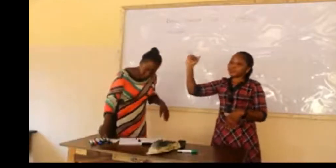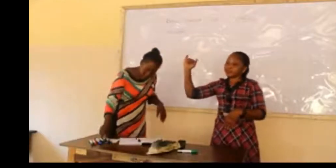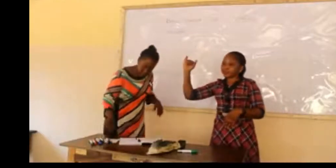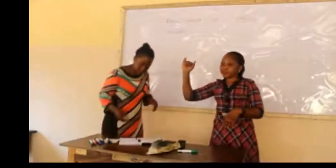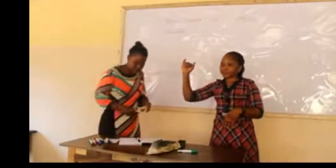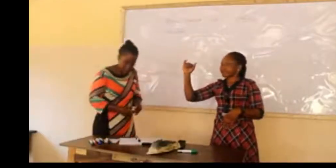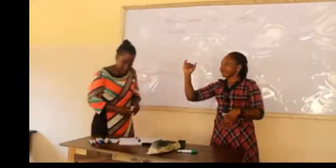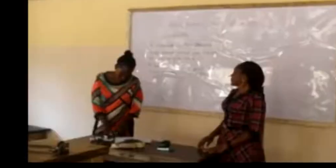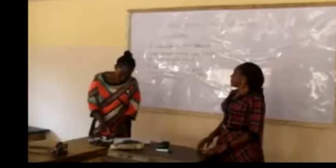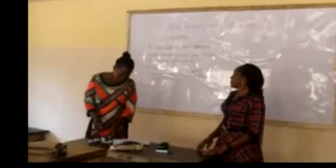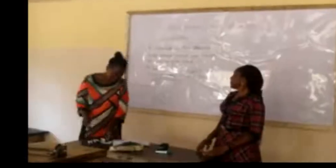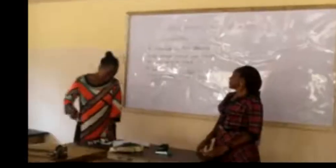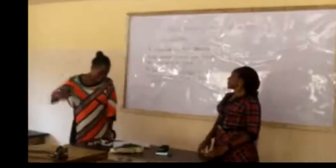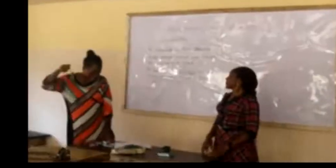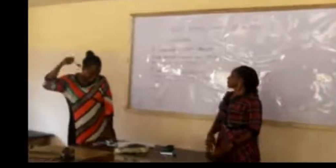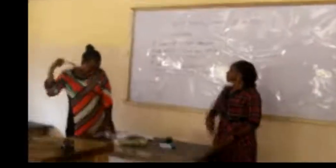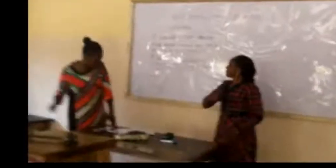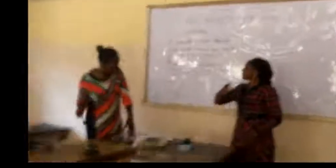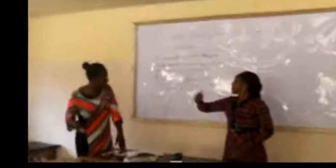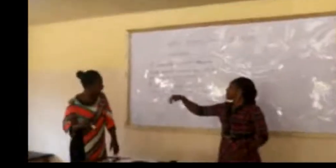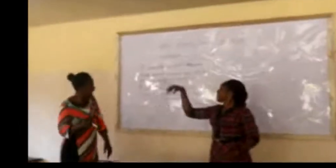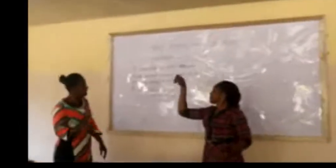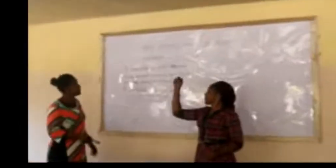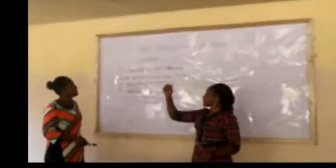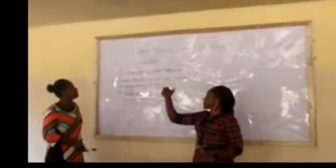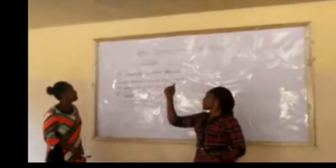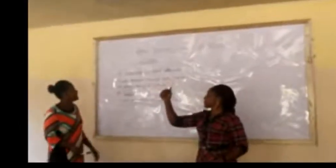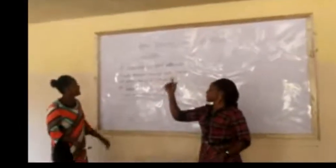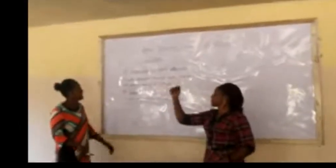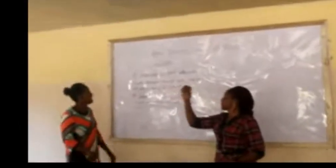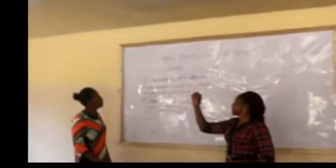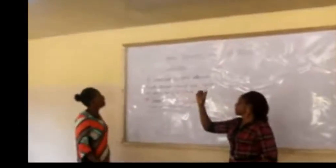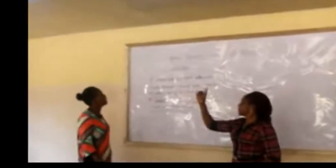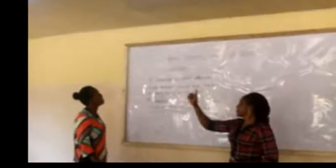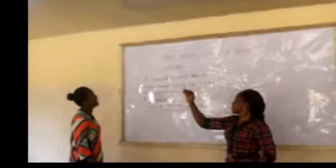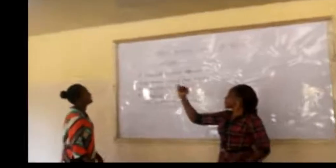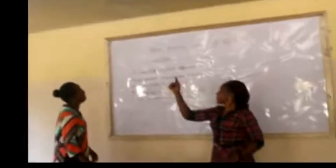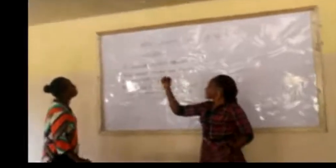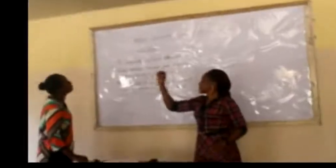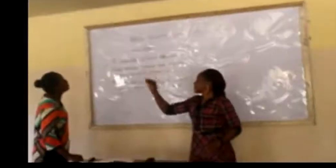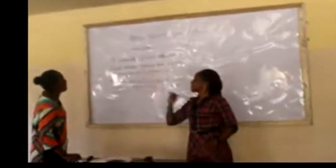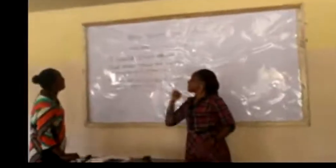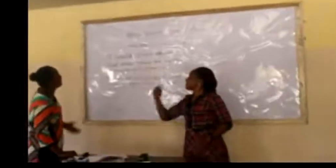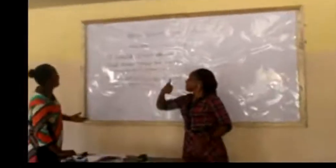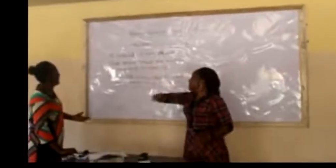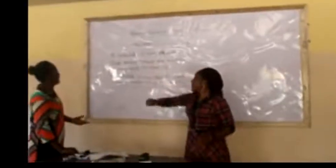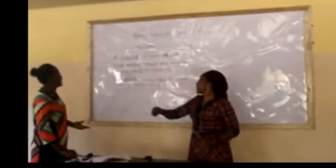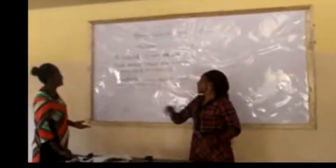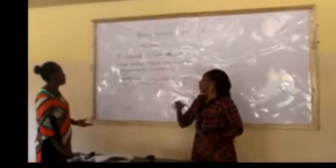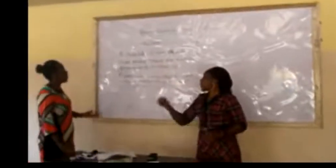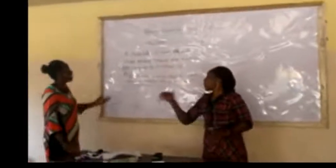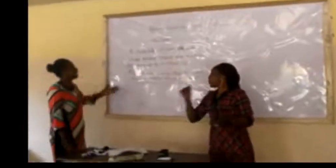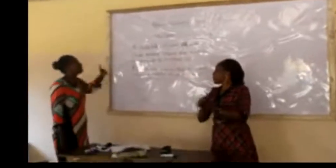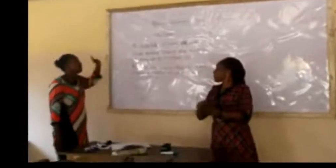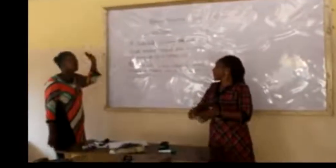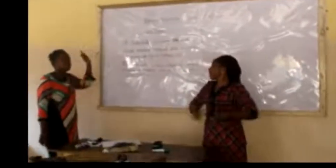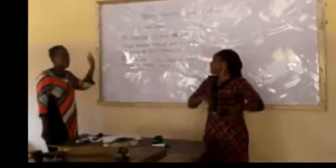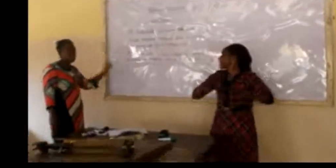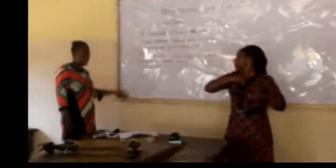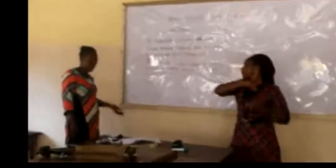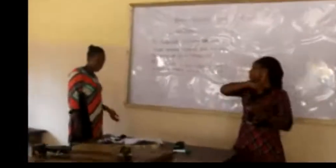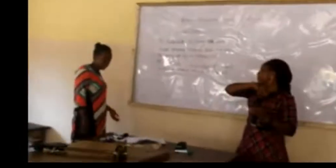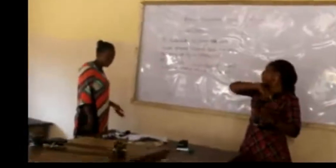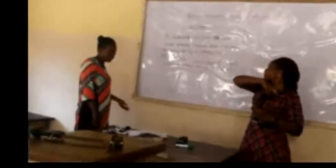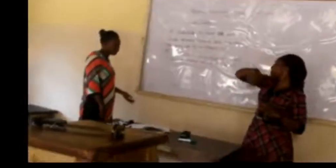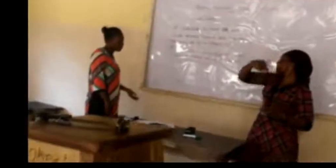satellites. So I said that a satellite is any object that moves around the earth or anybody